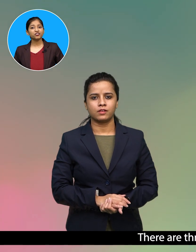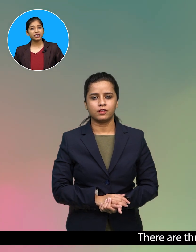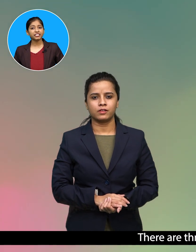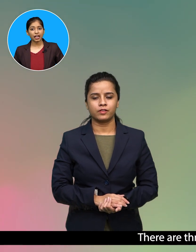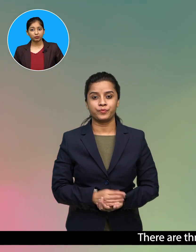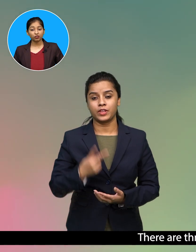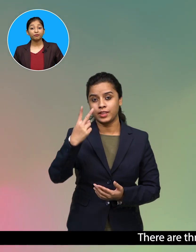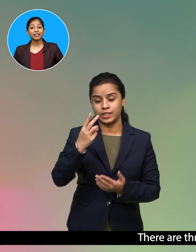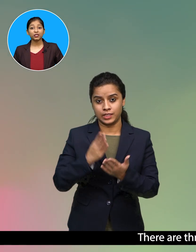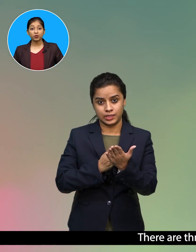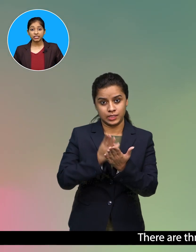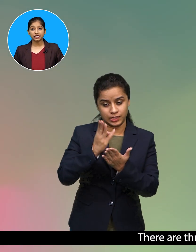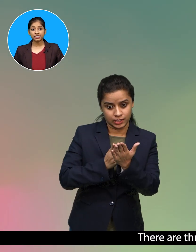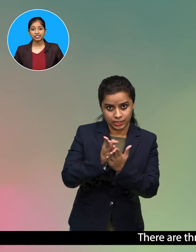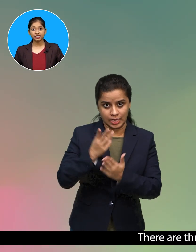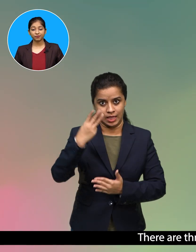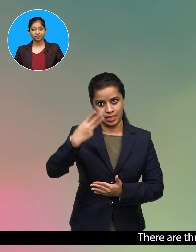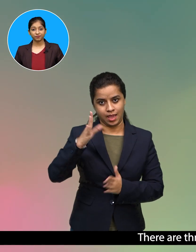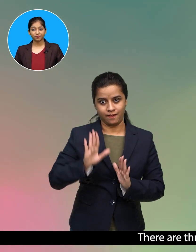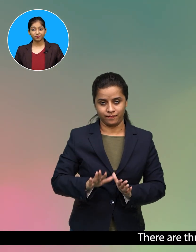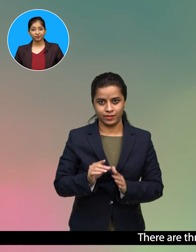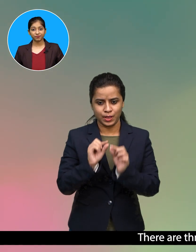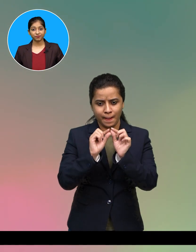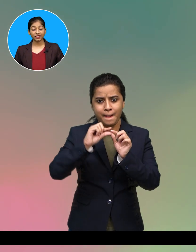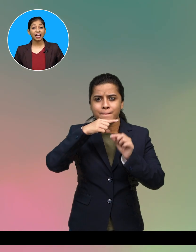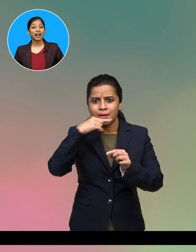There are three types of blood vessels: